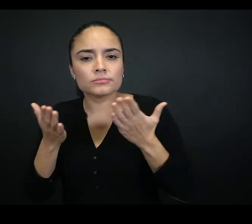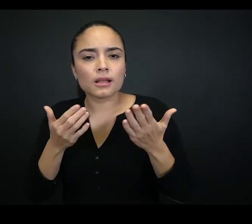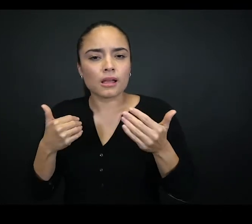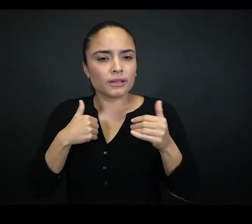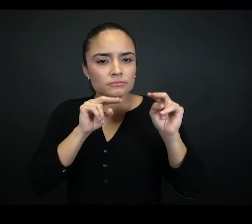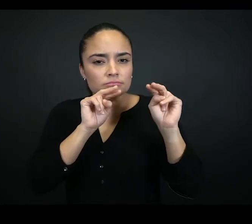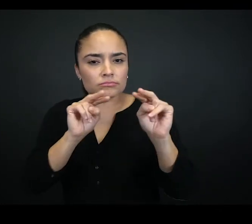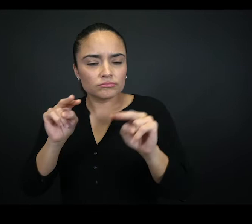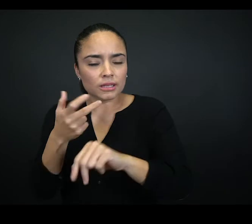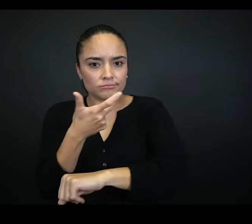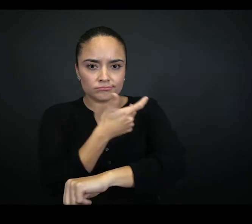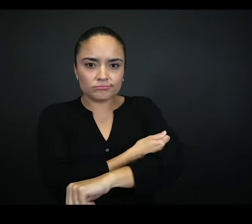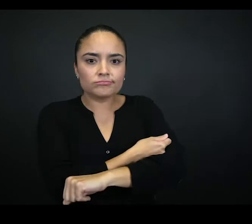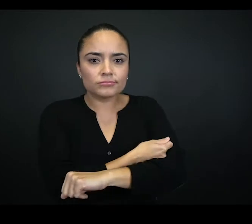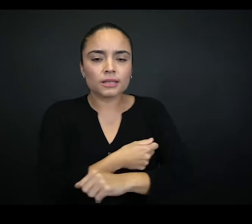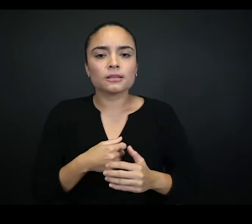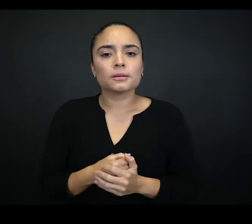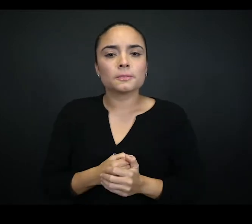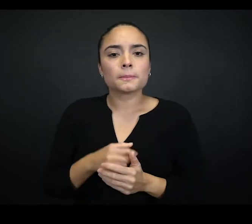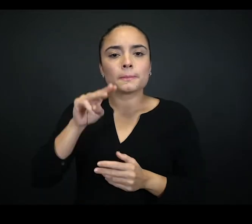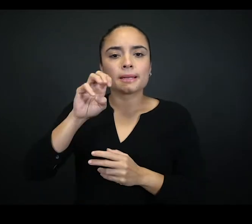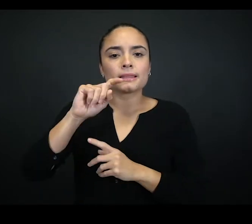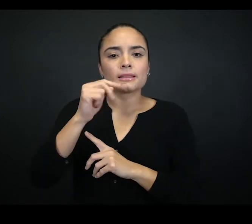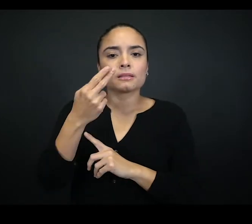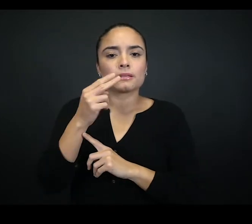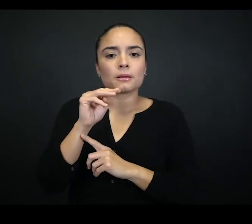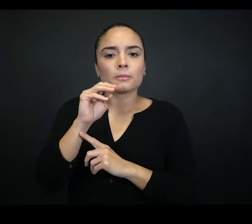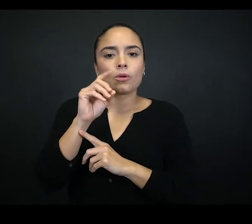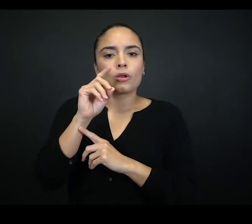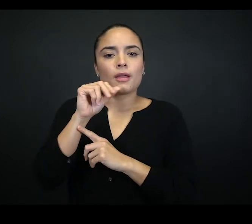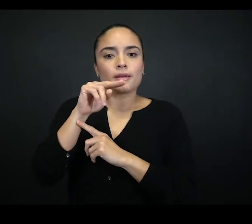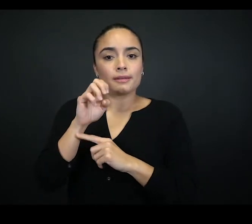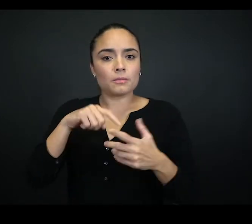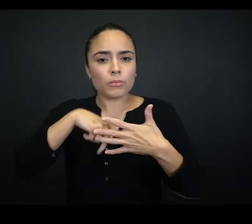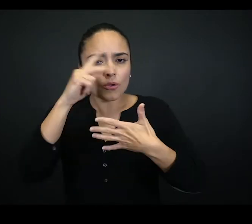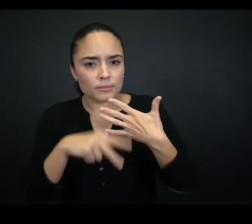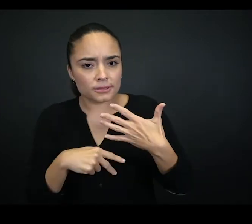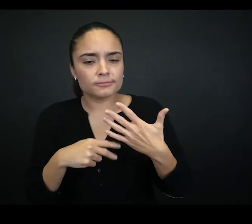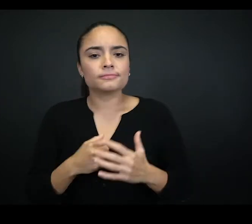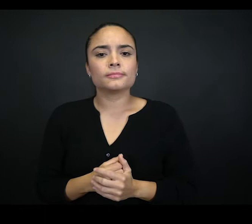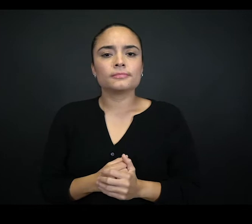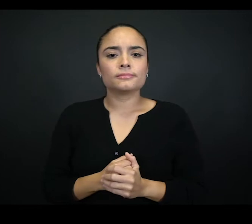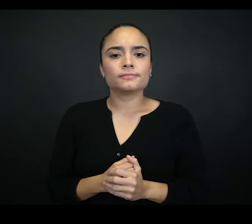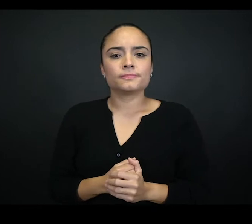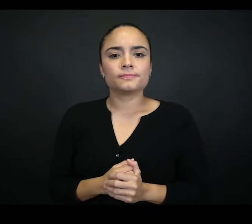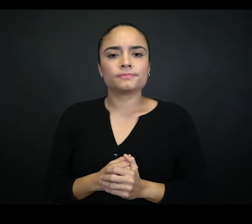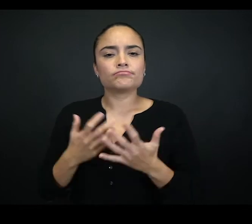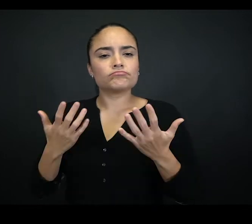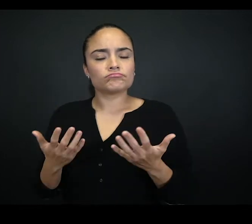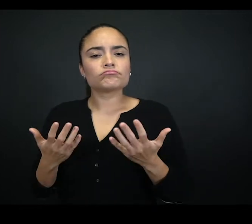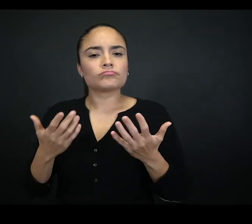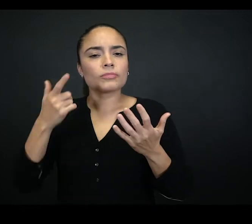got supervised consumption, a methadone program. We have harm reduction supply distribution,